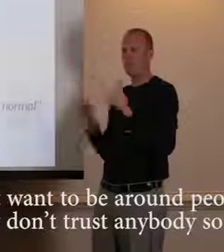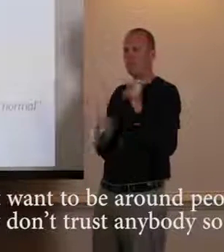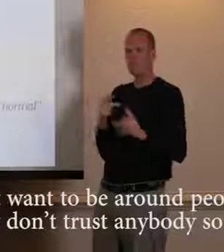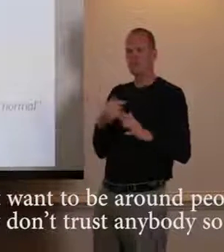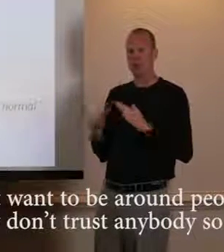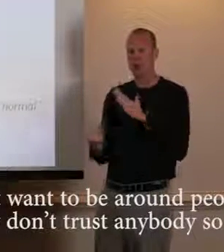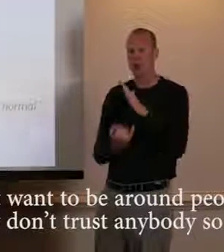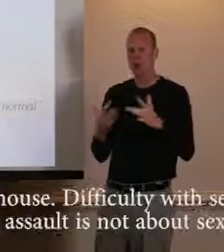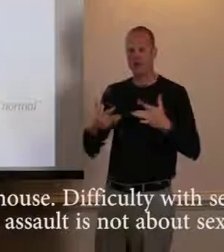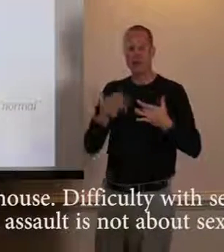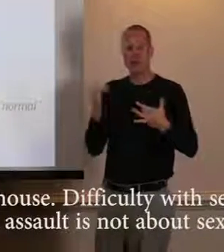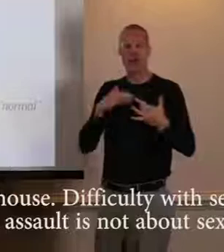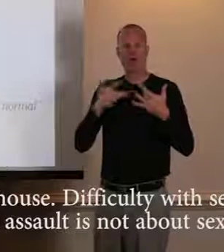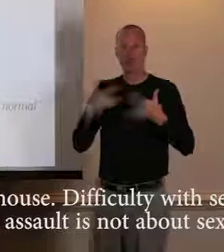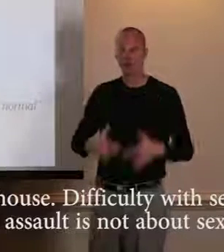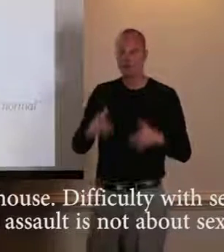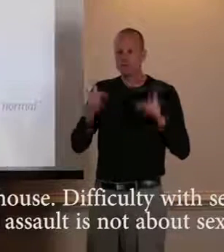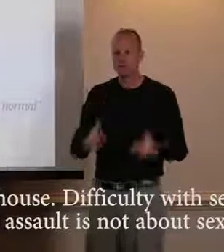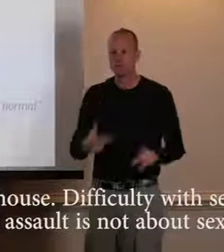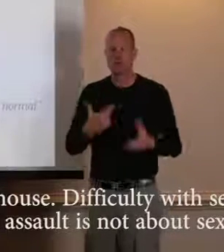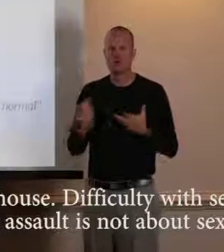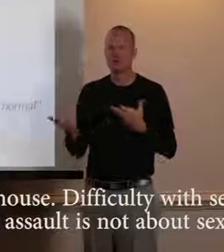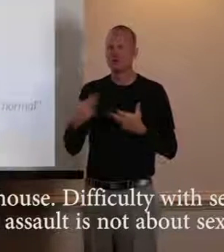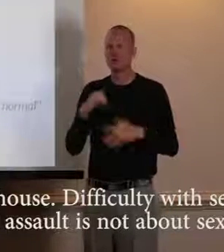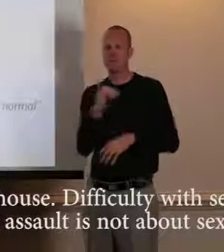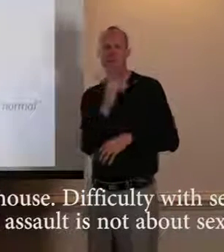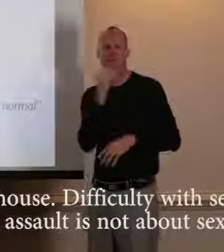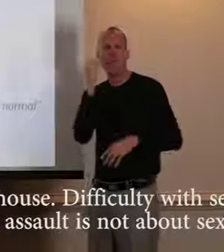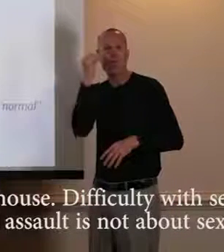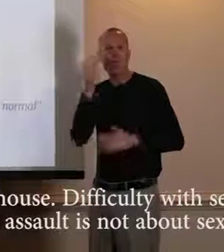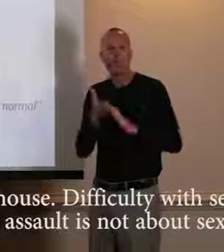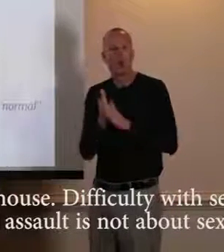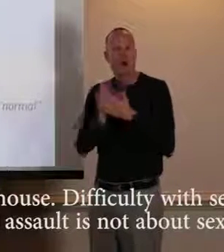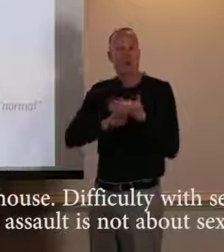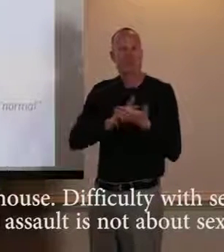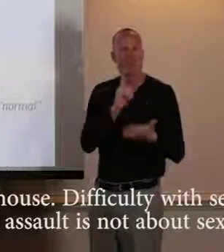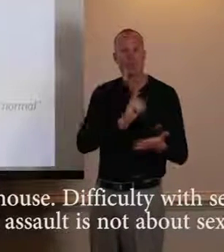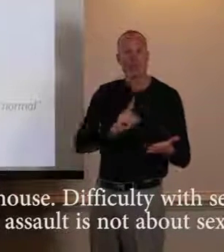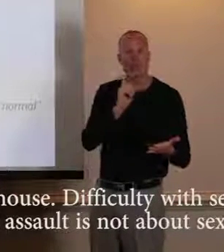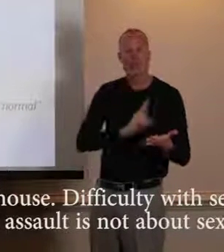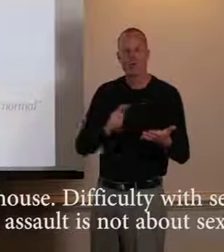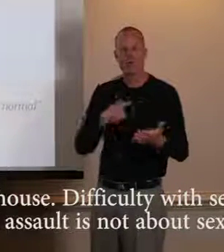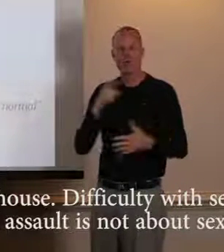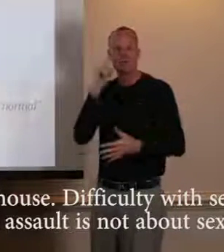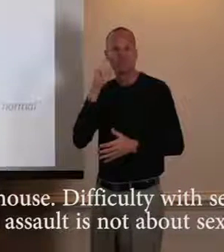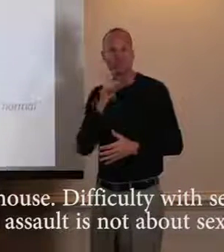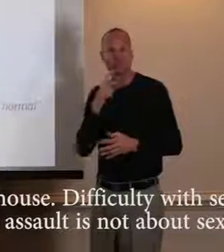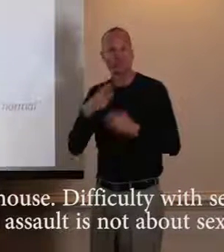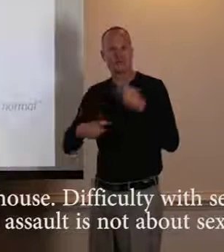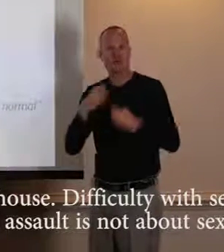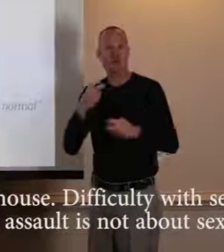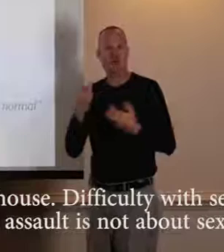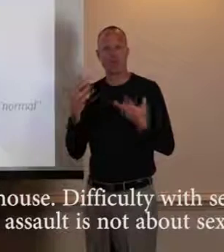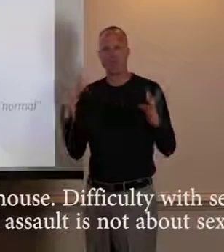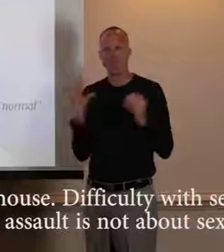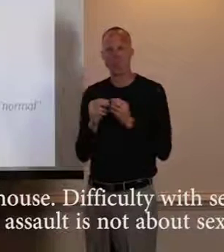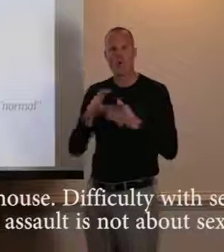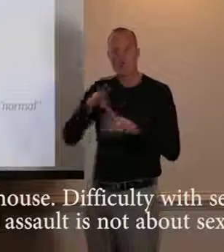don't trust anybody, so they kind of, hole up in their house. Difficulty with sexual intimacy, even though sexual assault is not